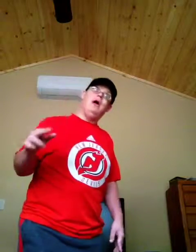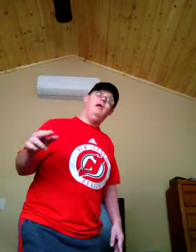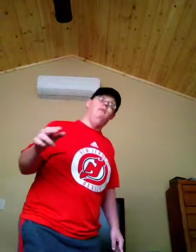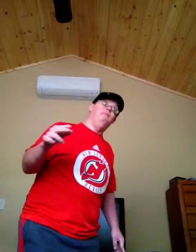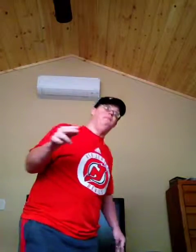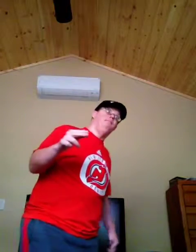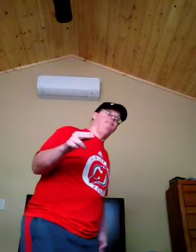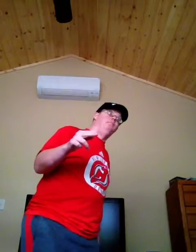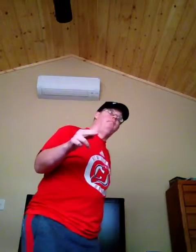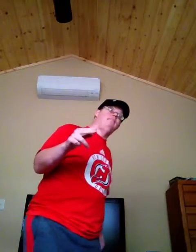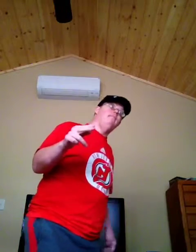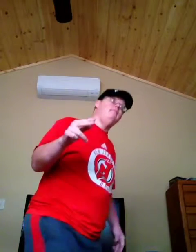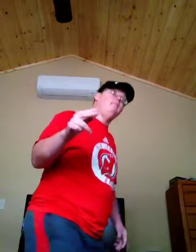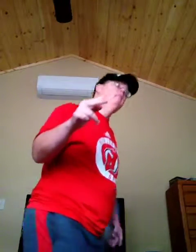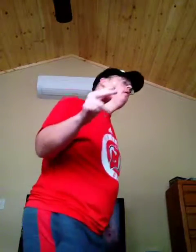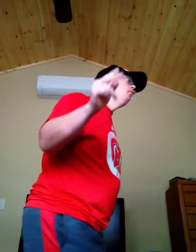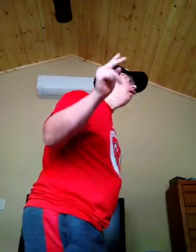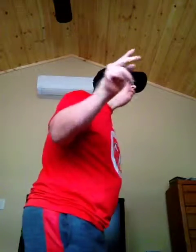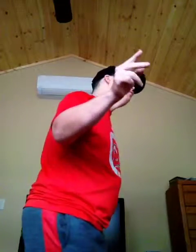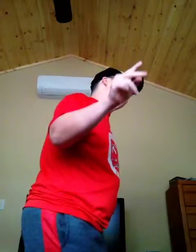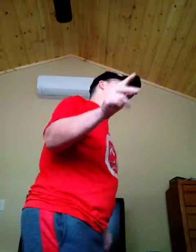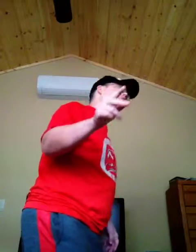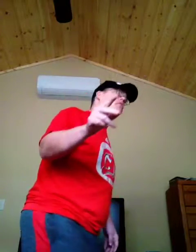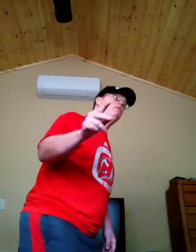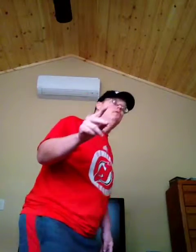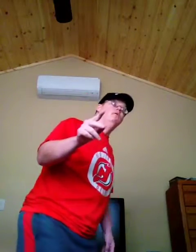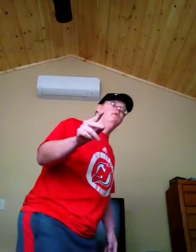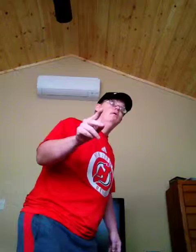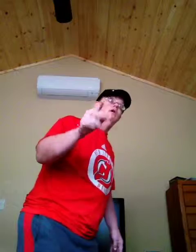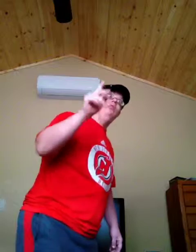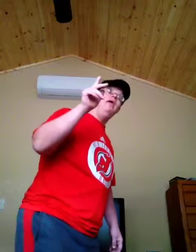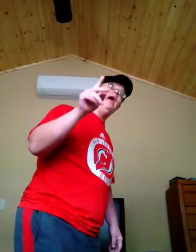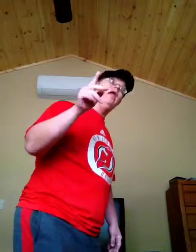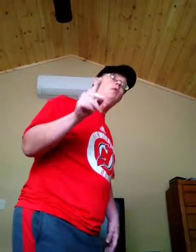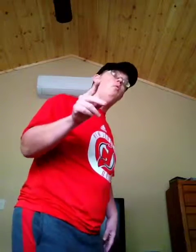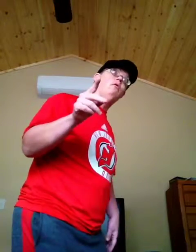side, when I'm with my cousin, the LA Wolf,